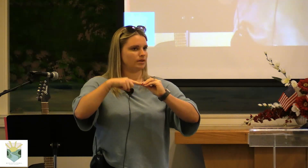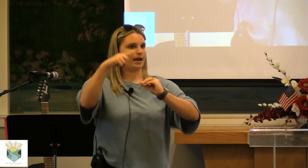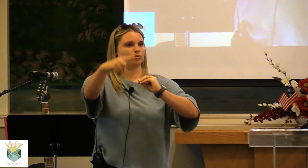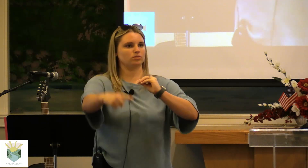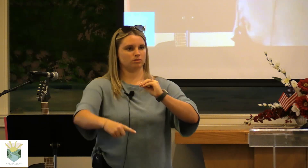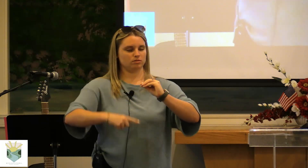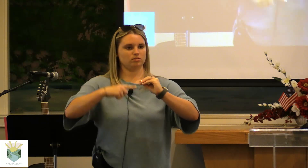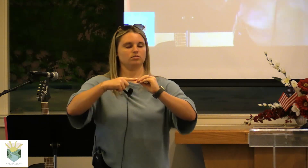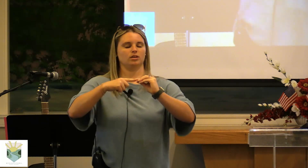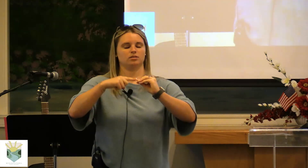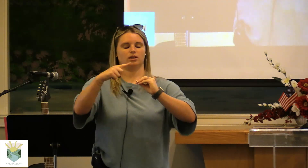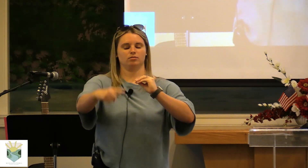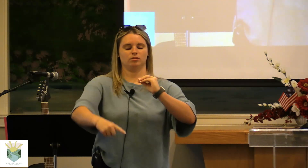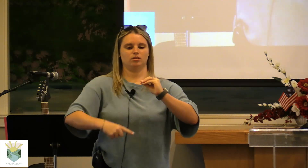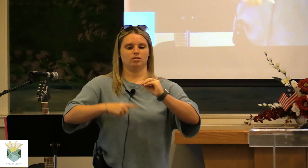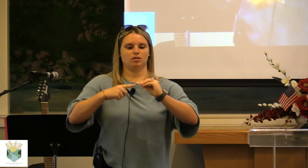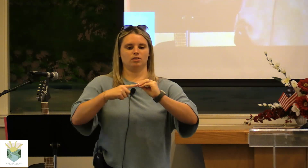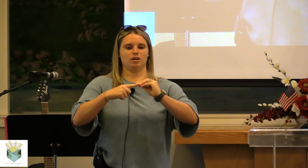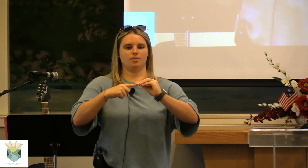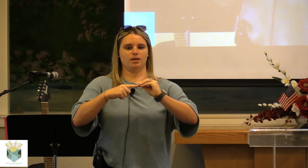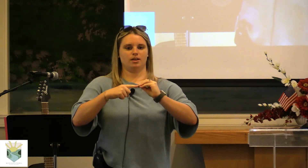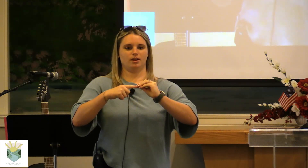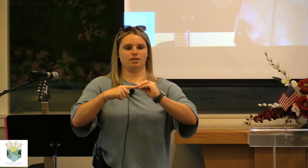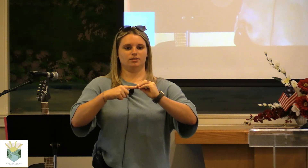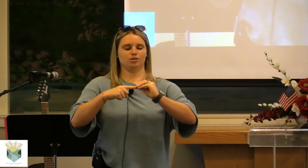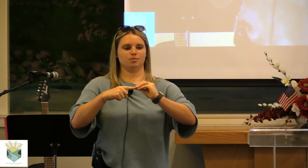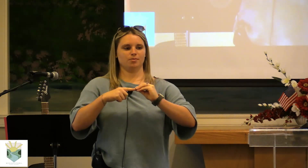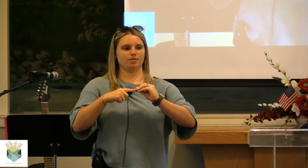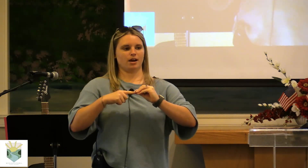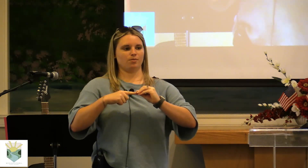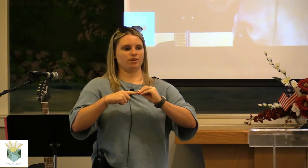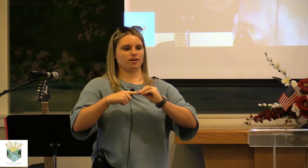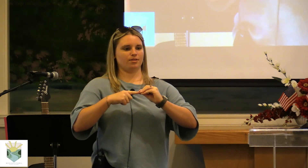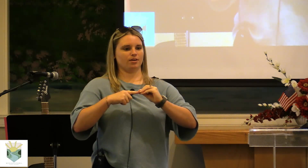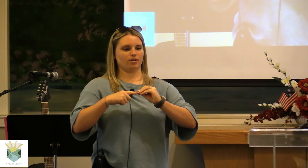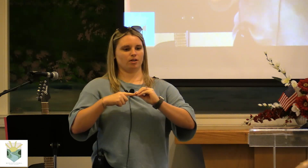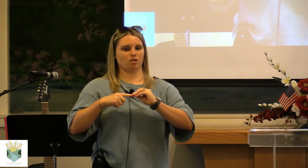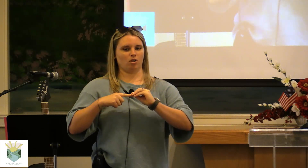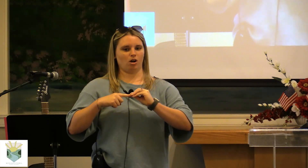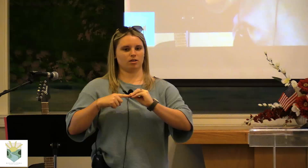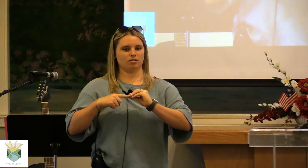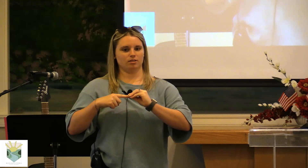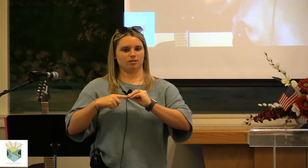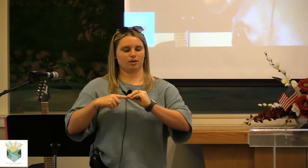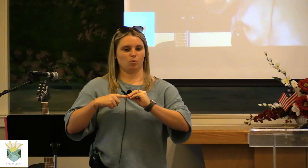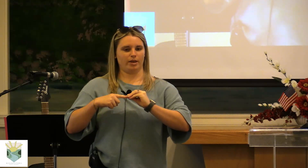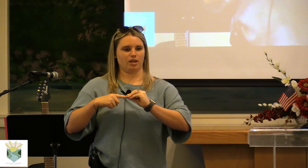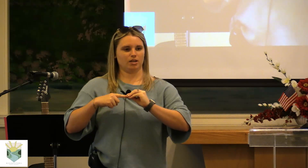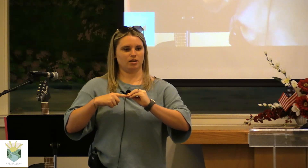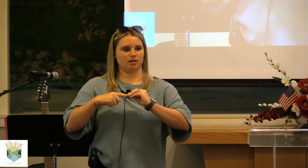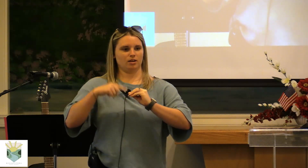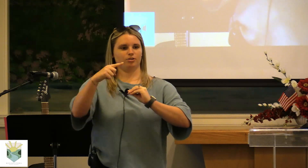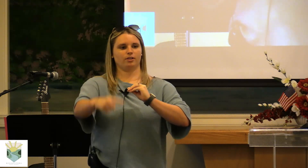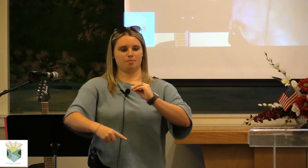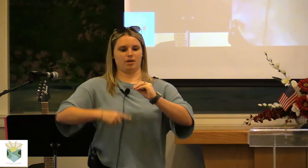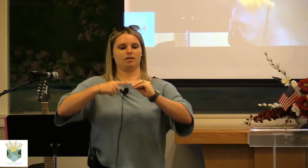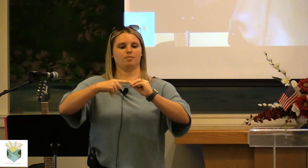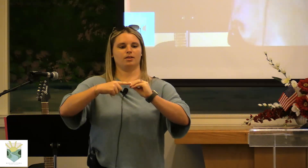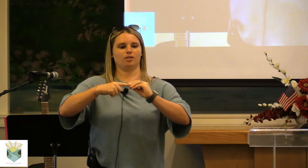out. Outwards. Yes, out. And then to remember that one, I think of like a clock, like when, and you're like making a big clock,